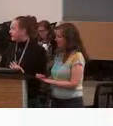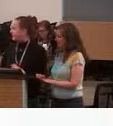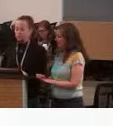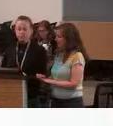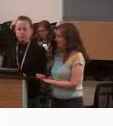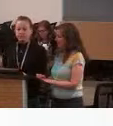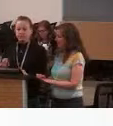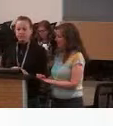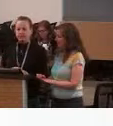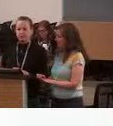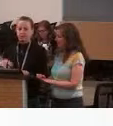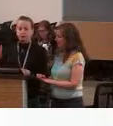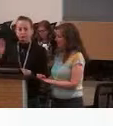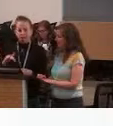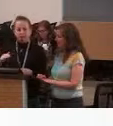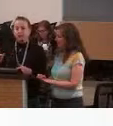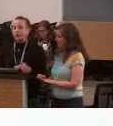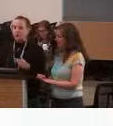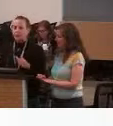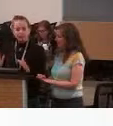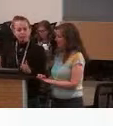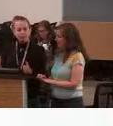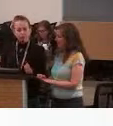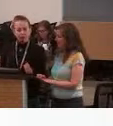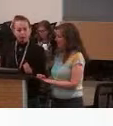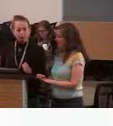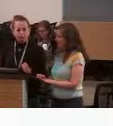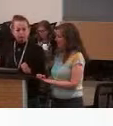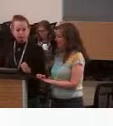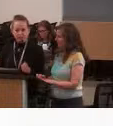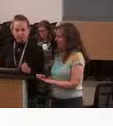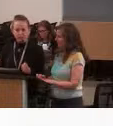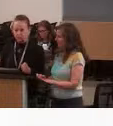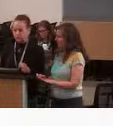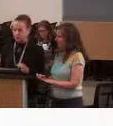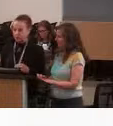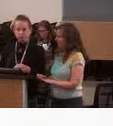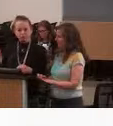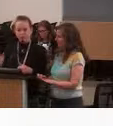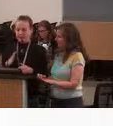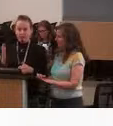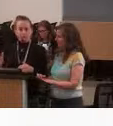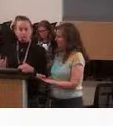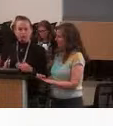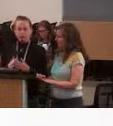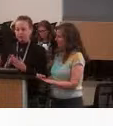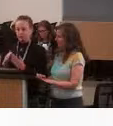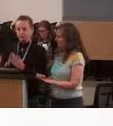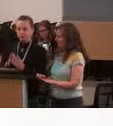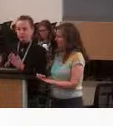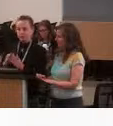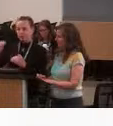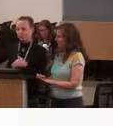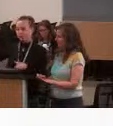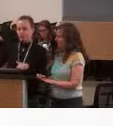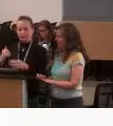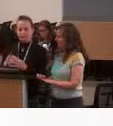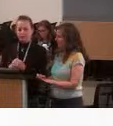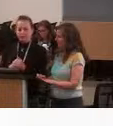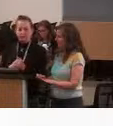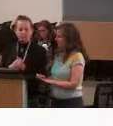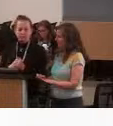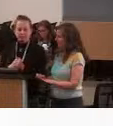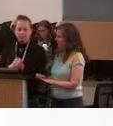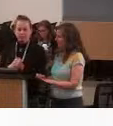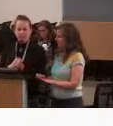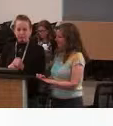were saying, like Christina was saying, we go there, we have to have 2 hours minimum with our interpreters, so we make it work. Sometimes we did all days